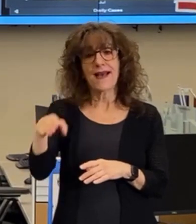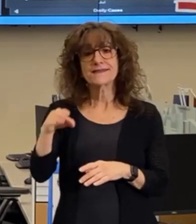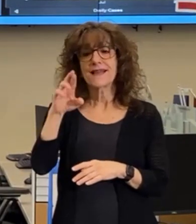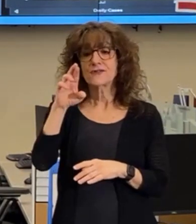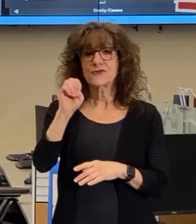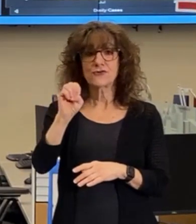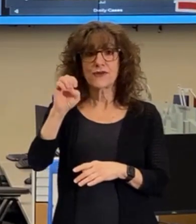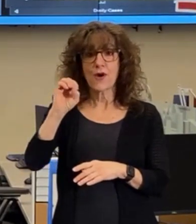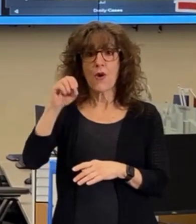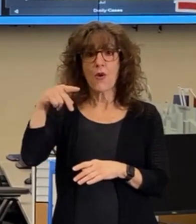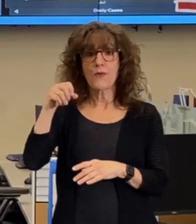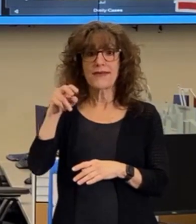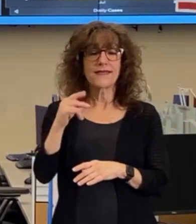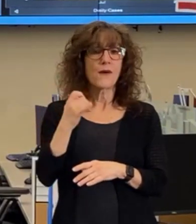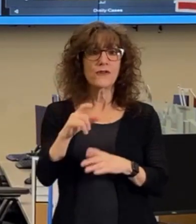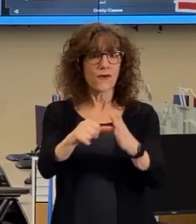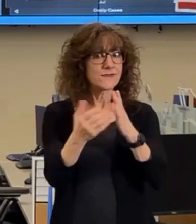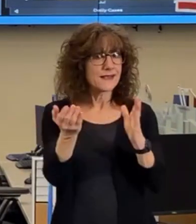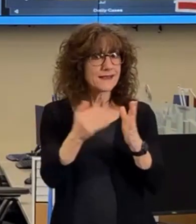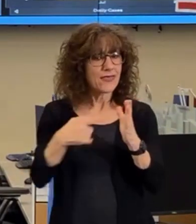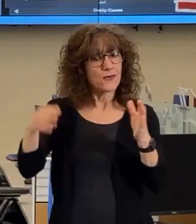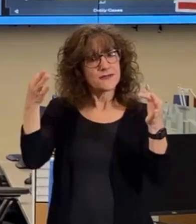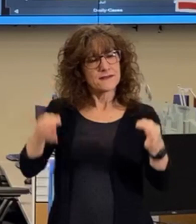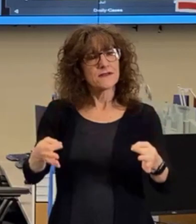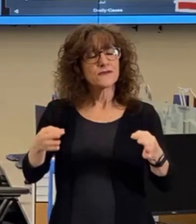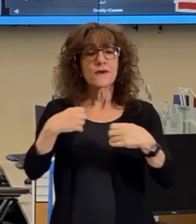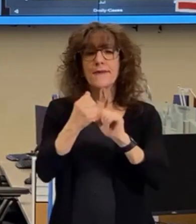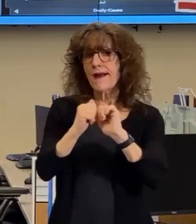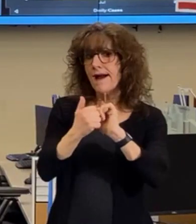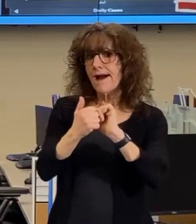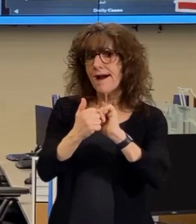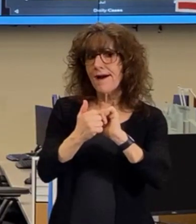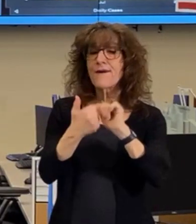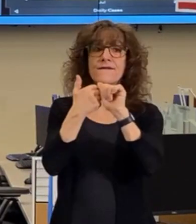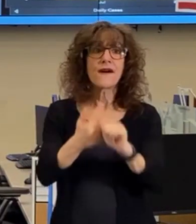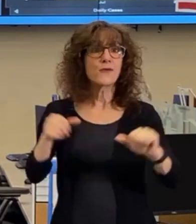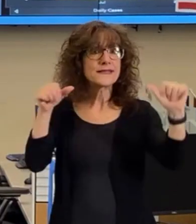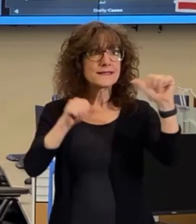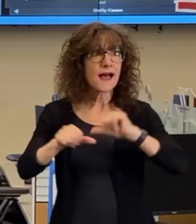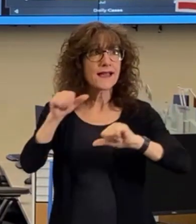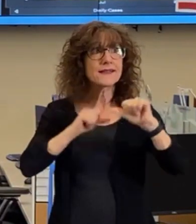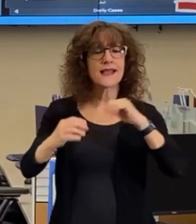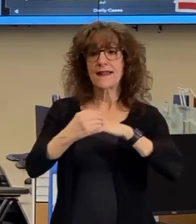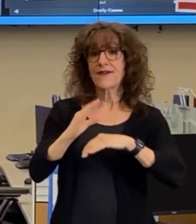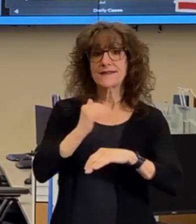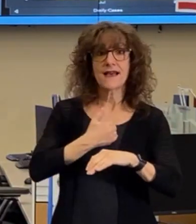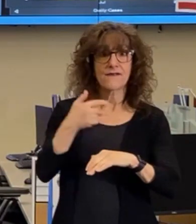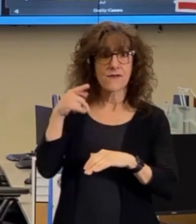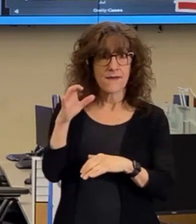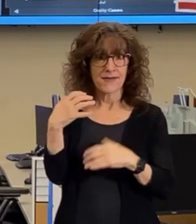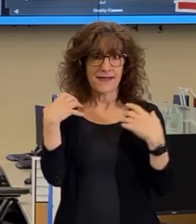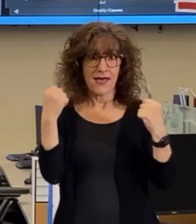mypgc.us/reopen. I want to stress again that these decisions were made based on the science and advice of our public health